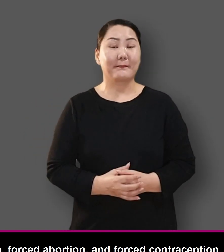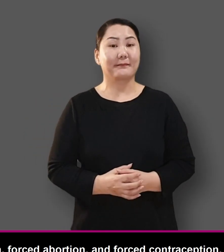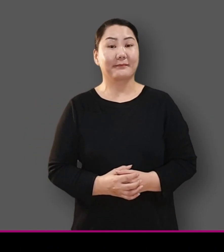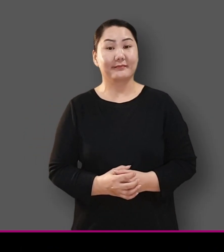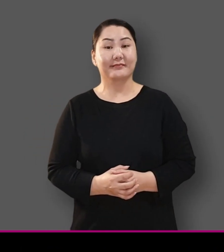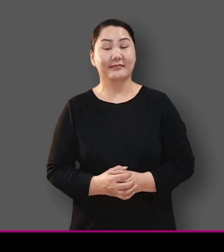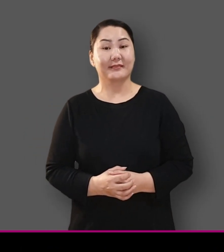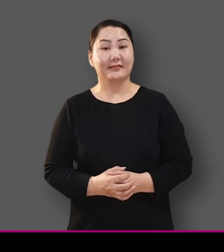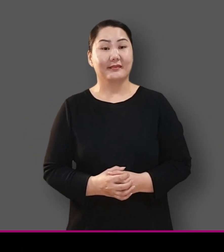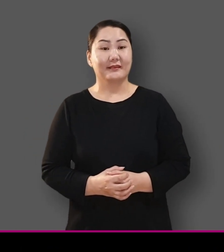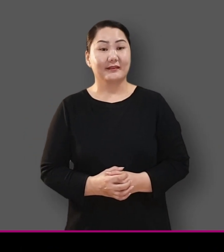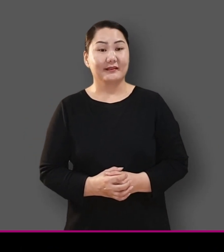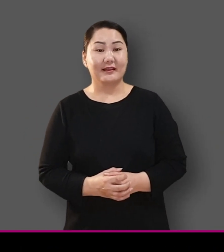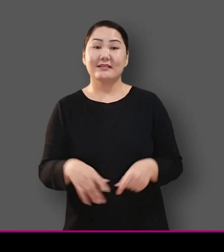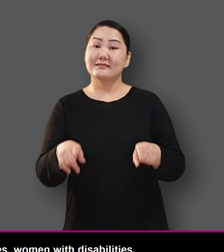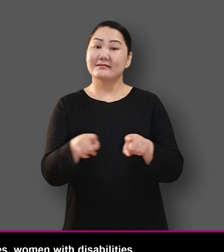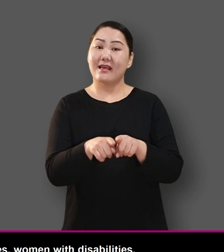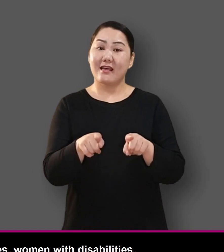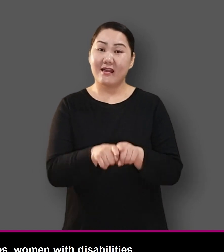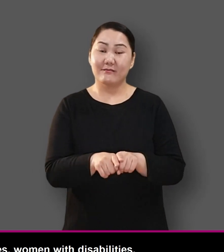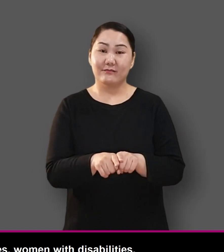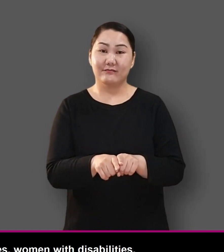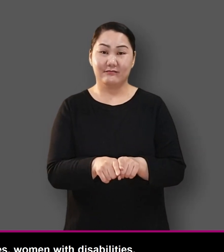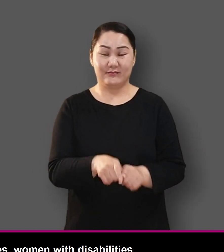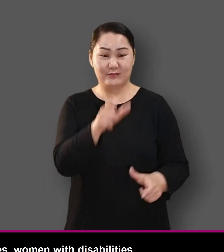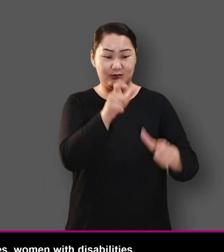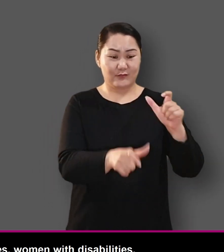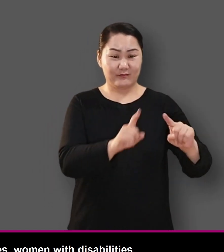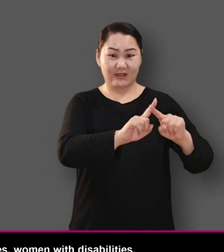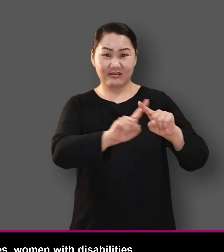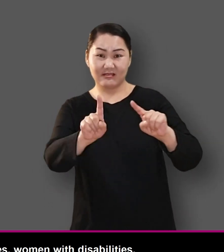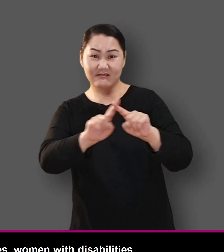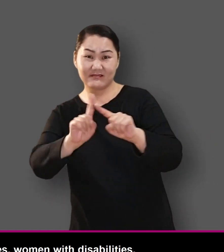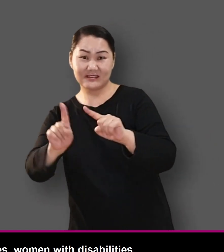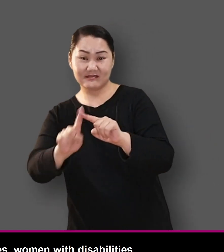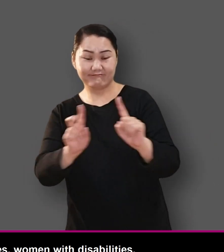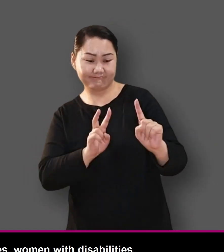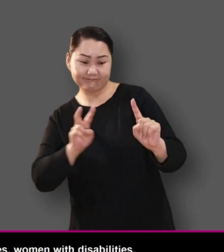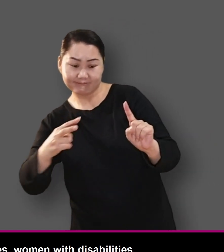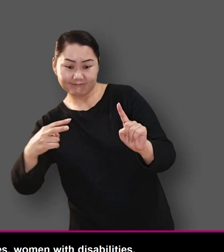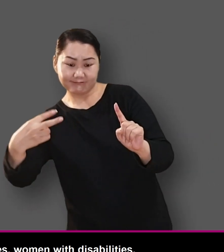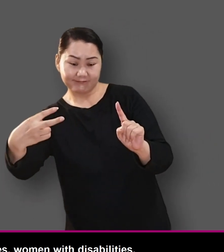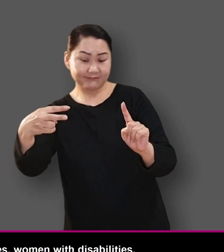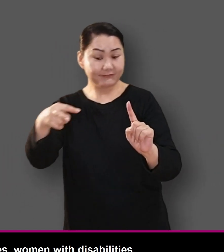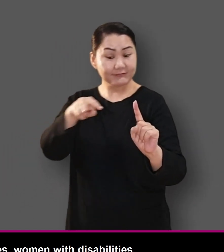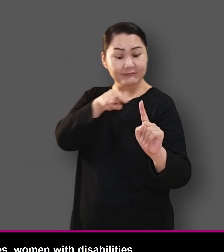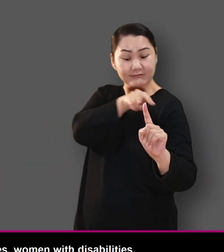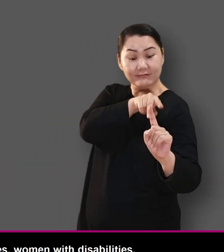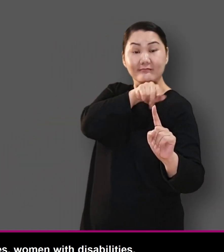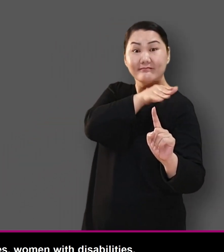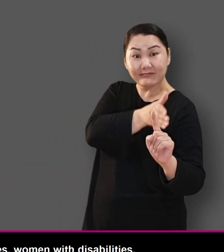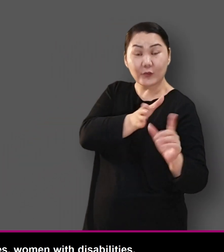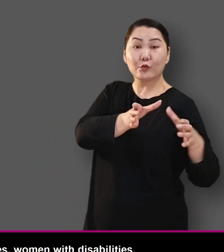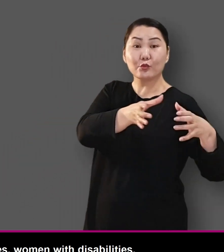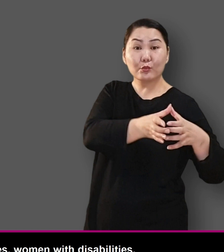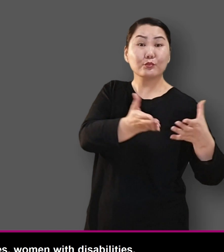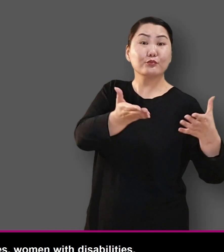In patriarchal societies, Women with disabilities,